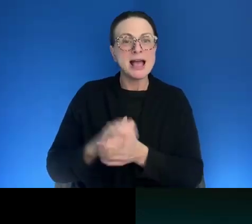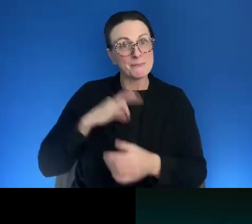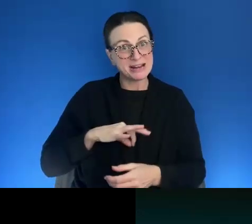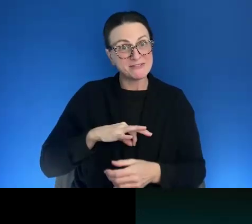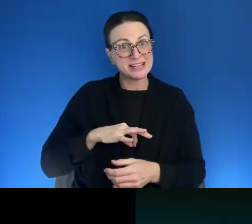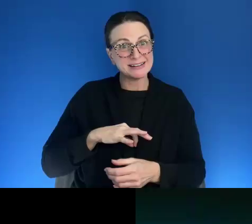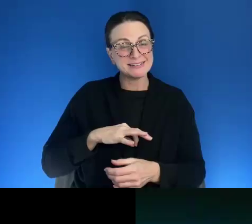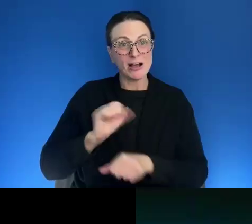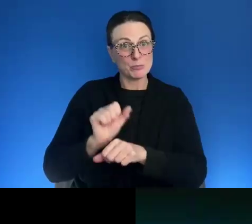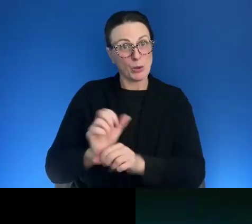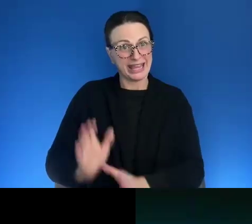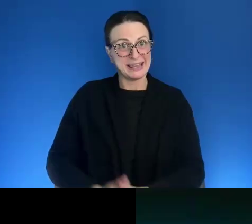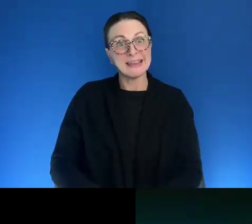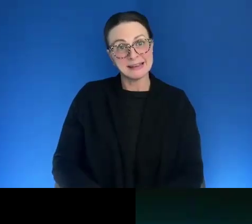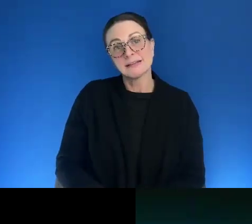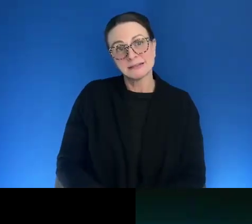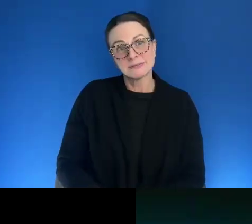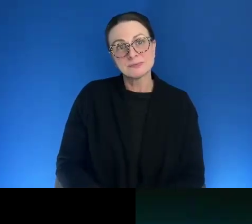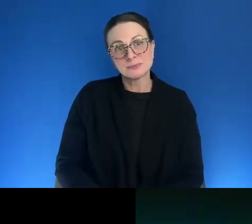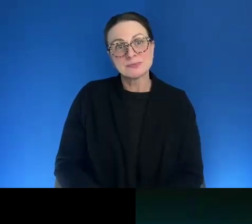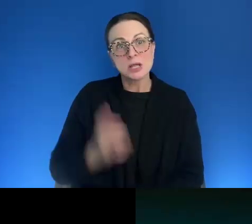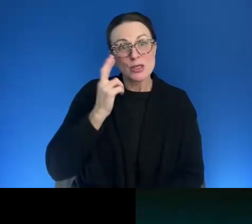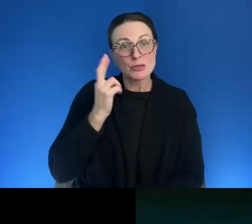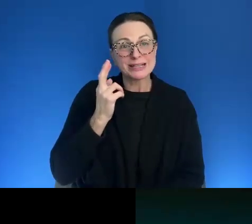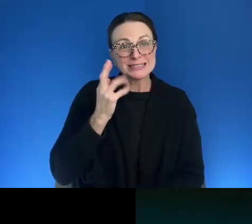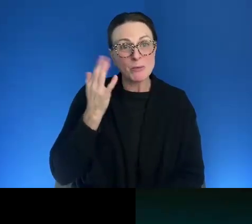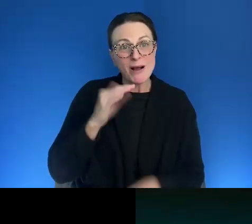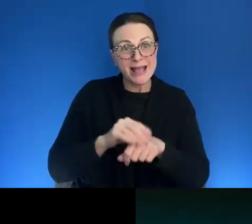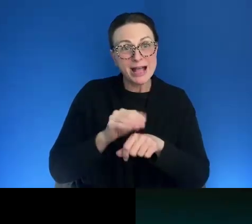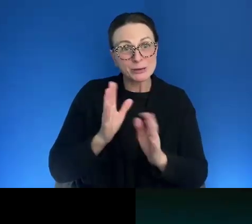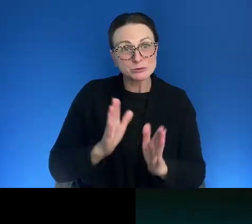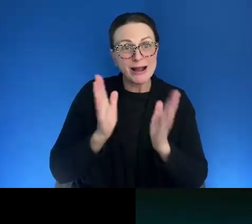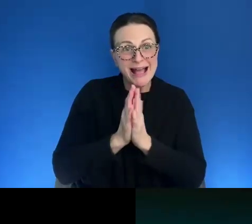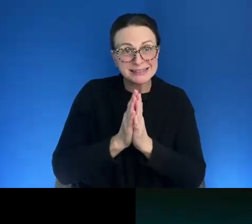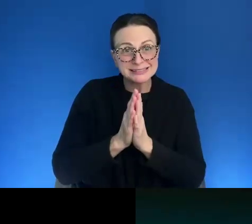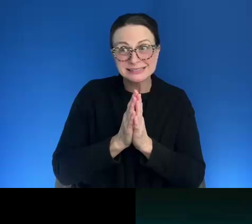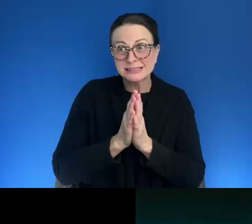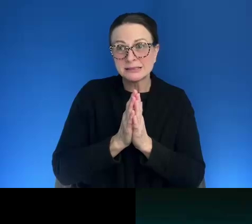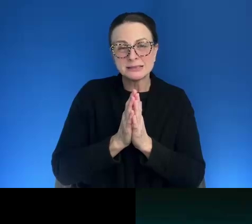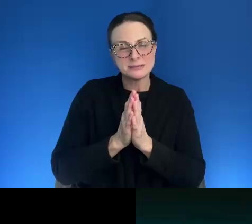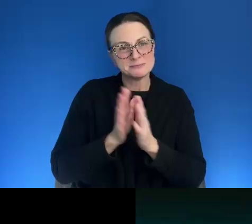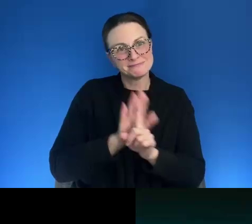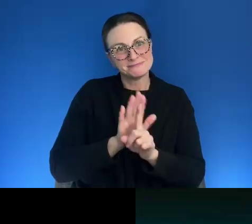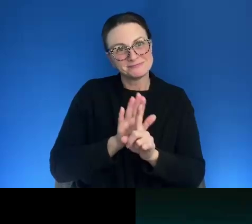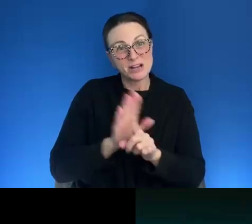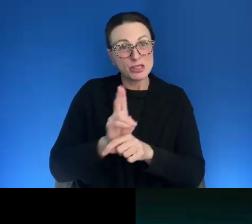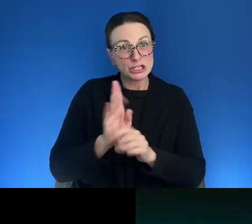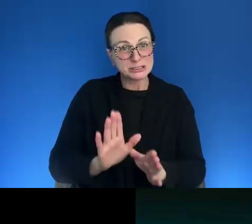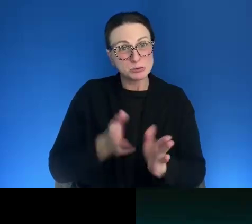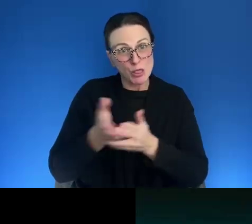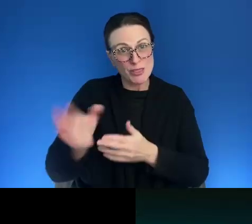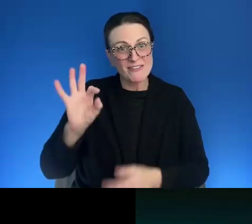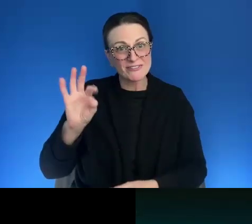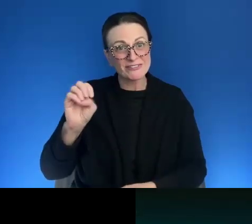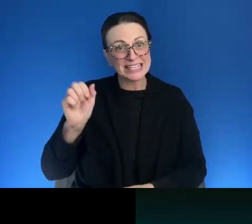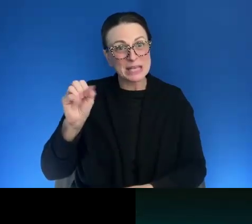benefits of being an employee. So the reason why a counselor asks their customer to go through a